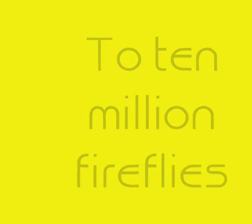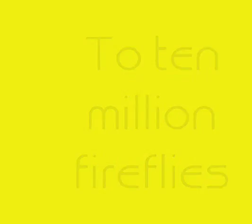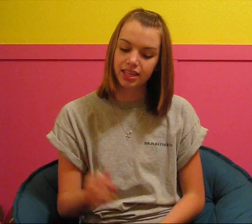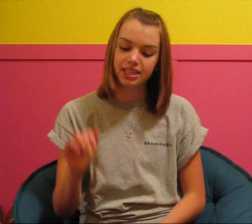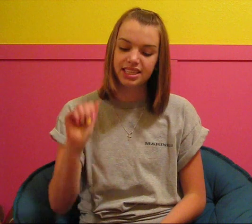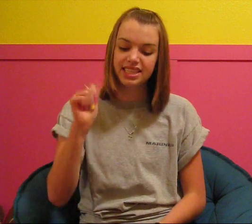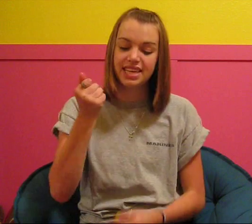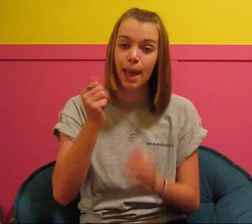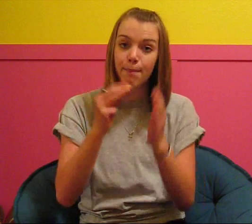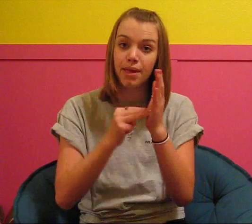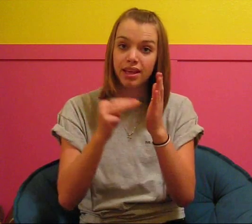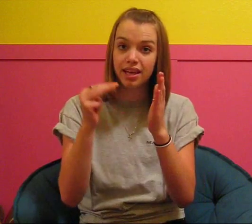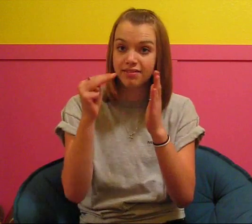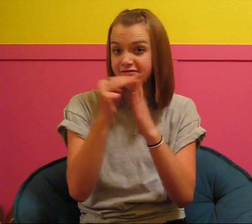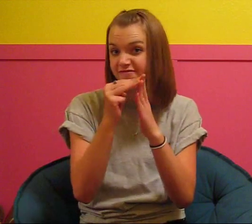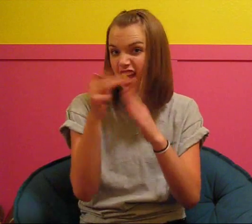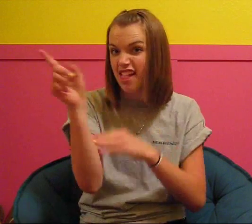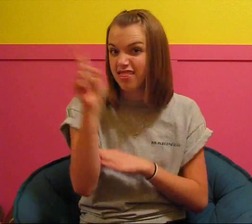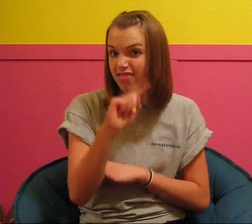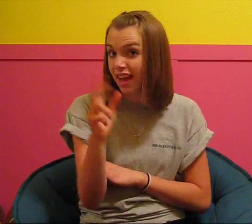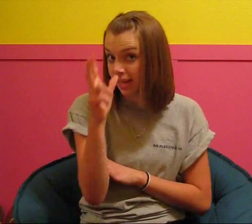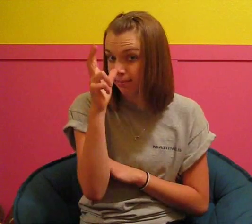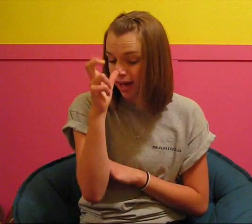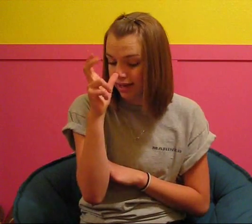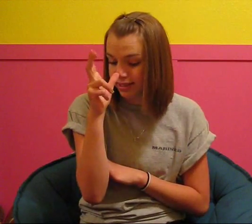To 10 million lightning bugs.